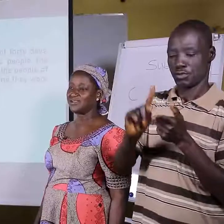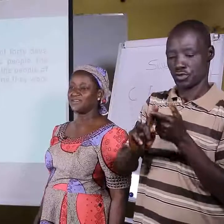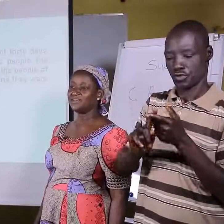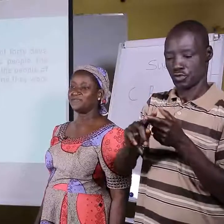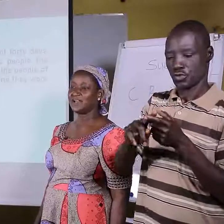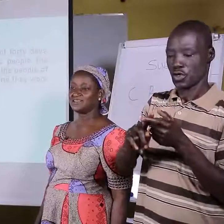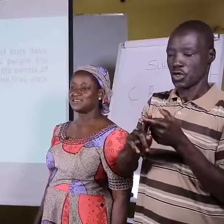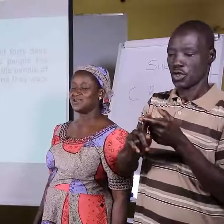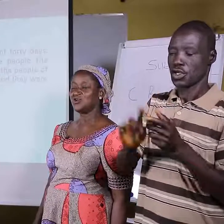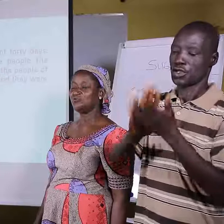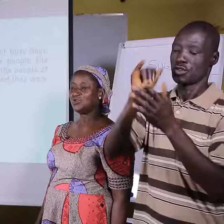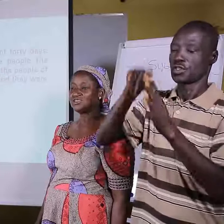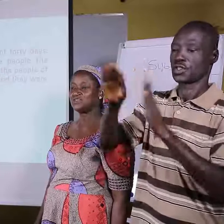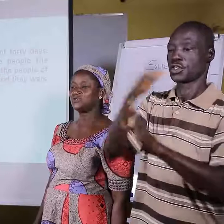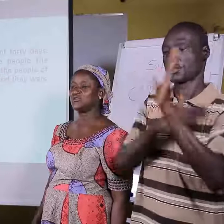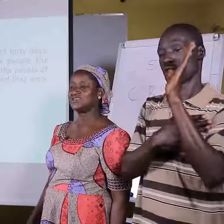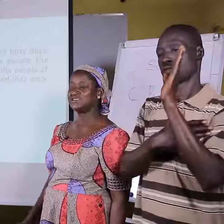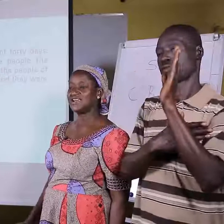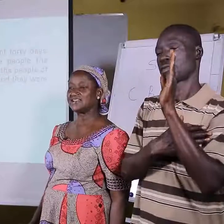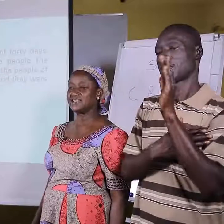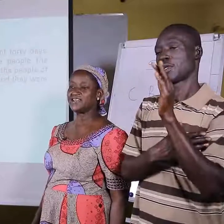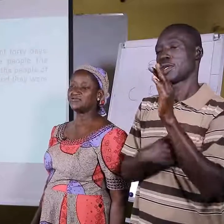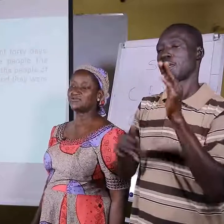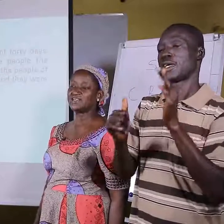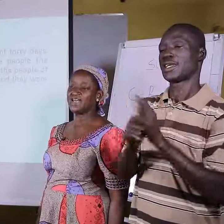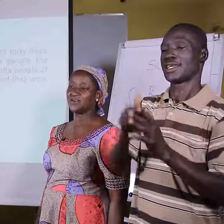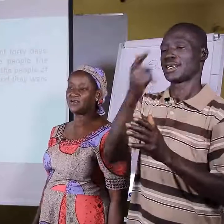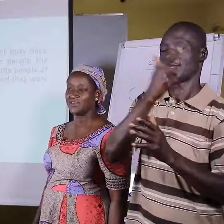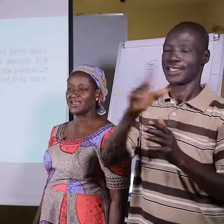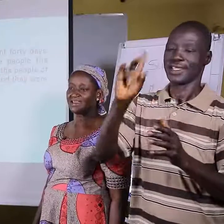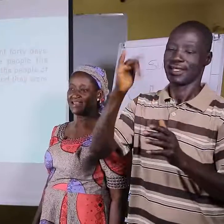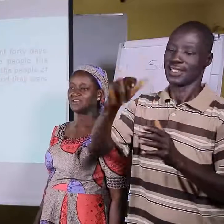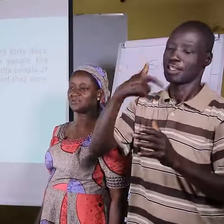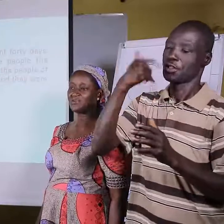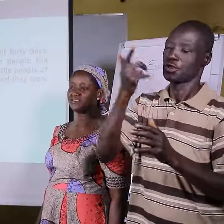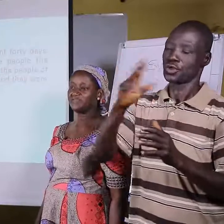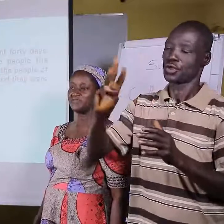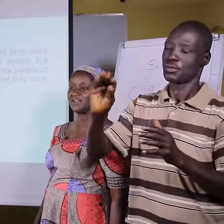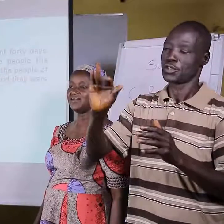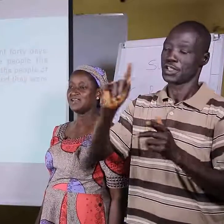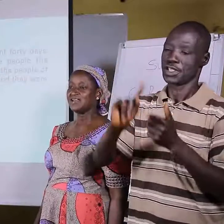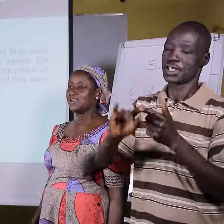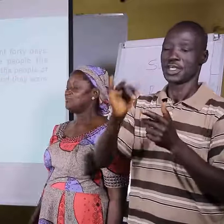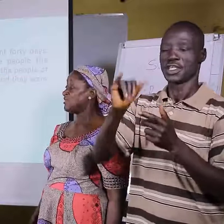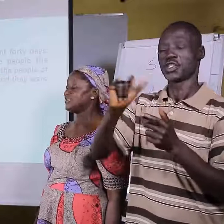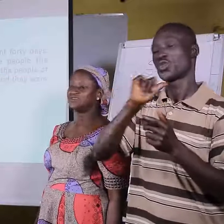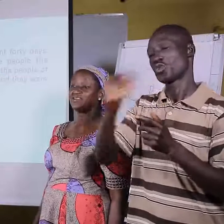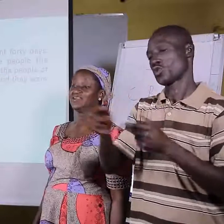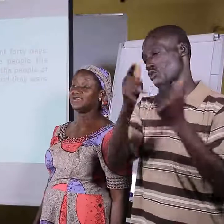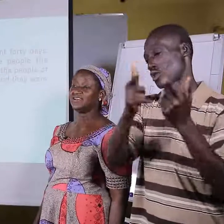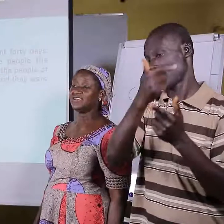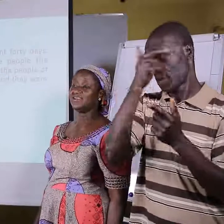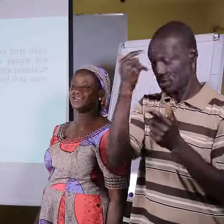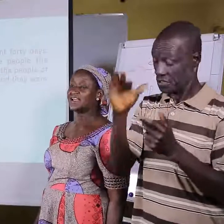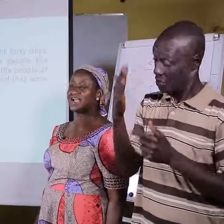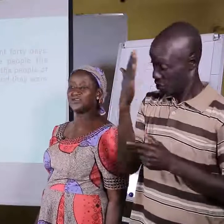do? They felt Moses should not dare take them to the land of Canaan because they felt